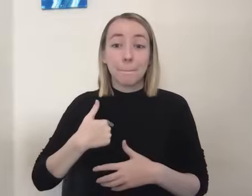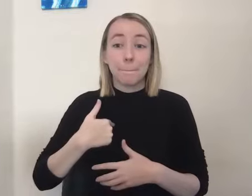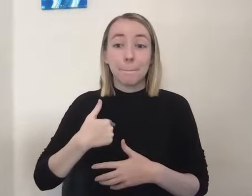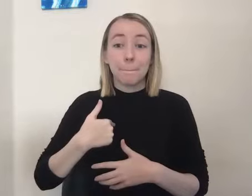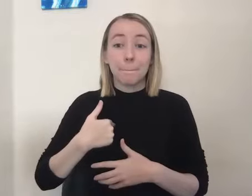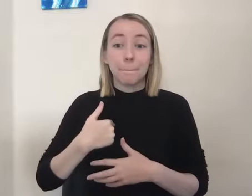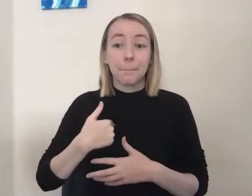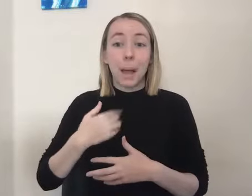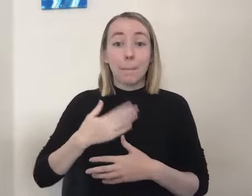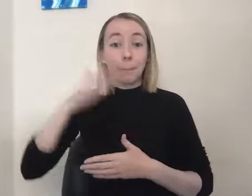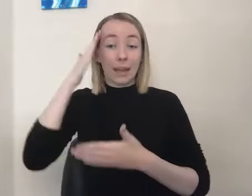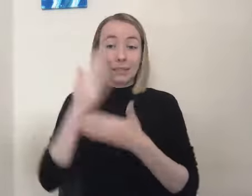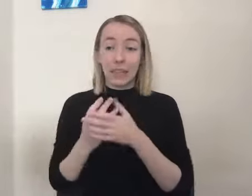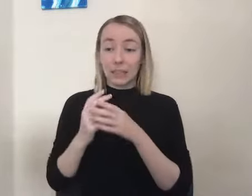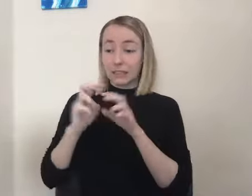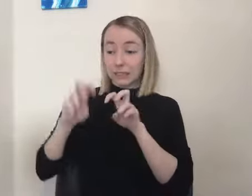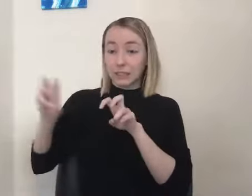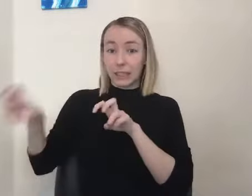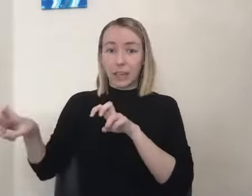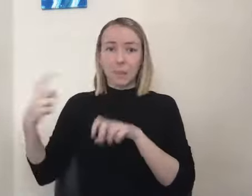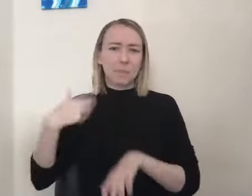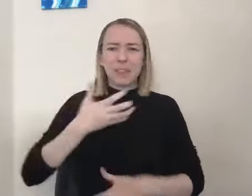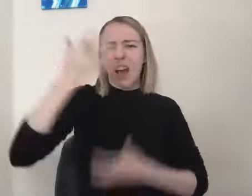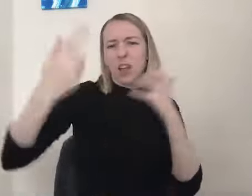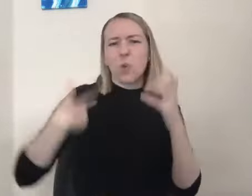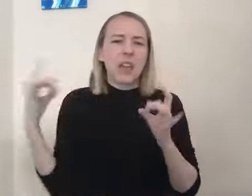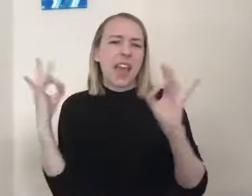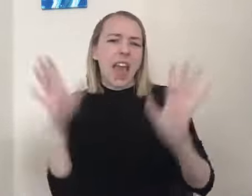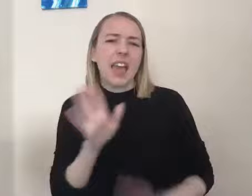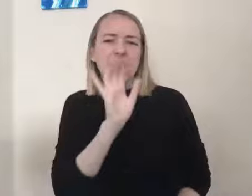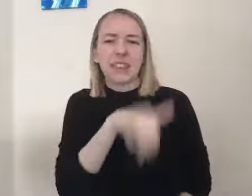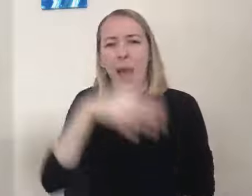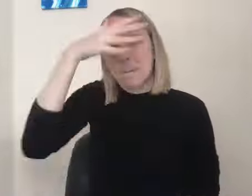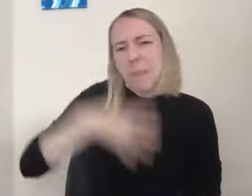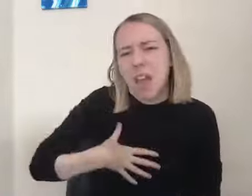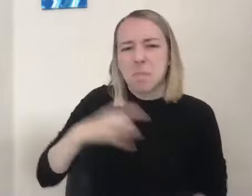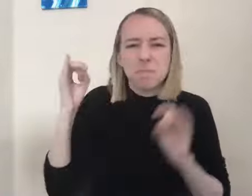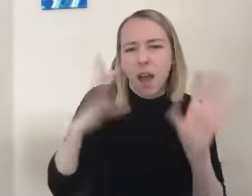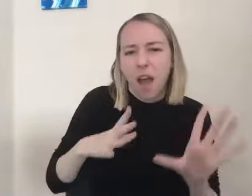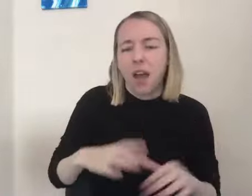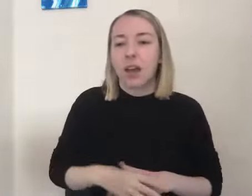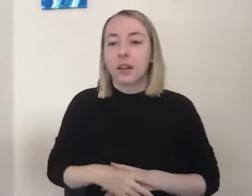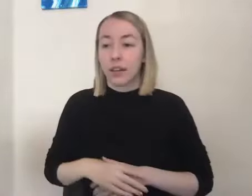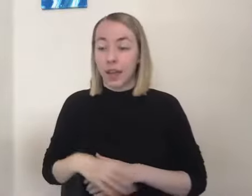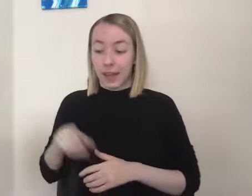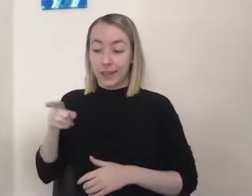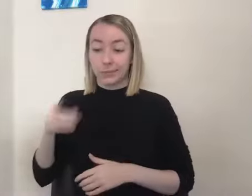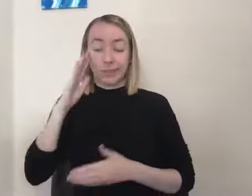done that. My wee boy's 3-year-old. I've got him up at the window and I'm shouting, there's that bee away with your